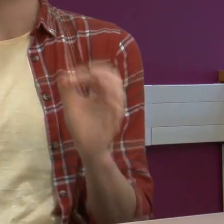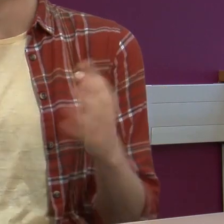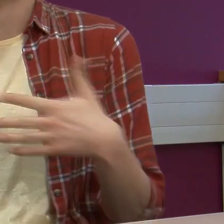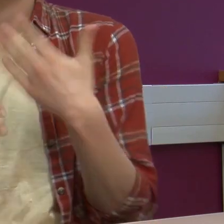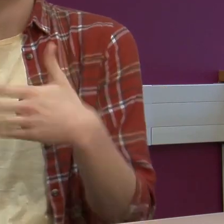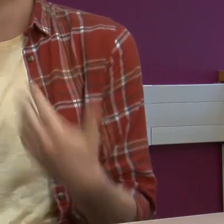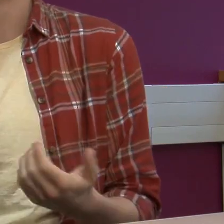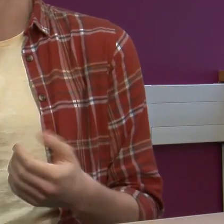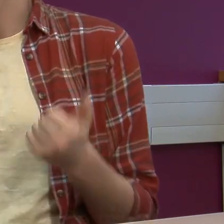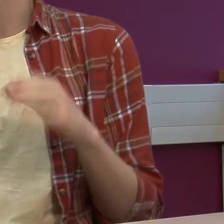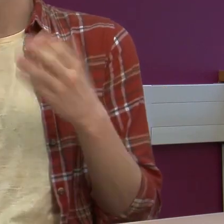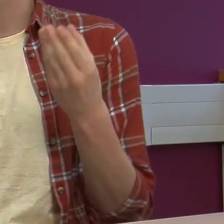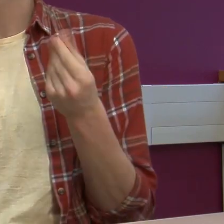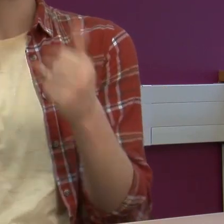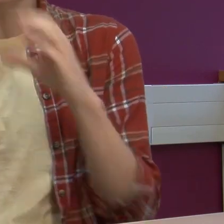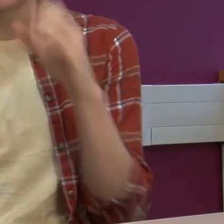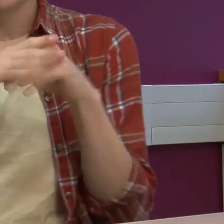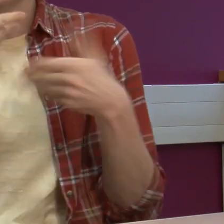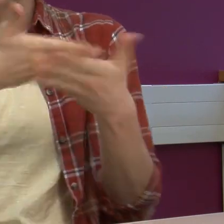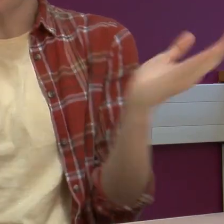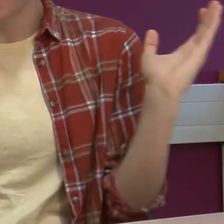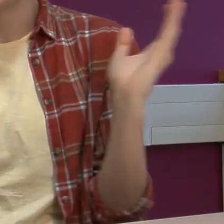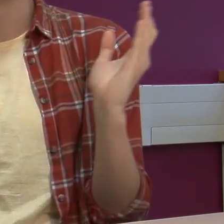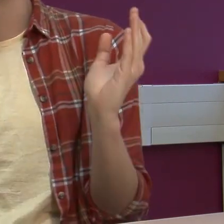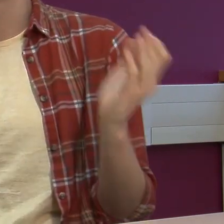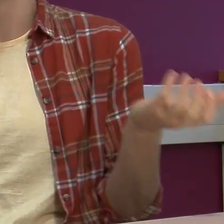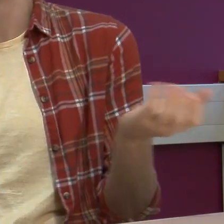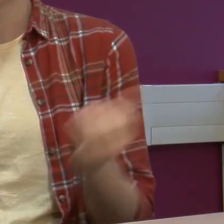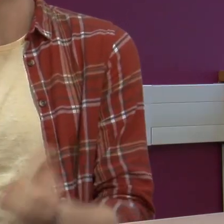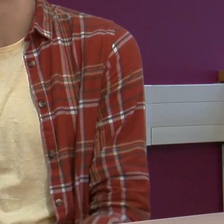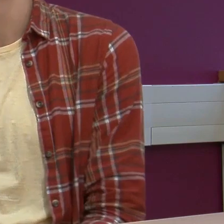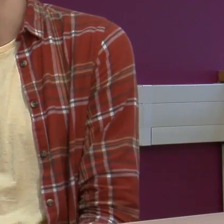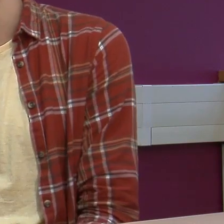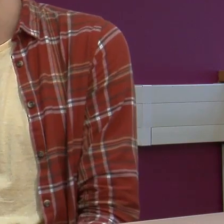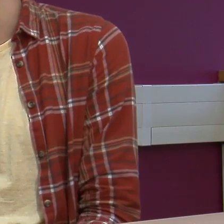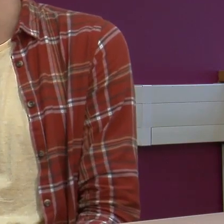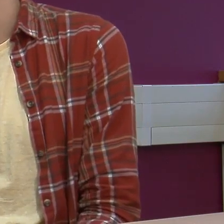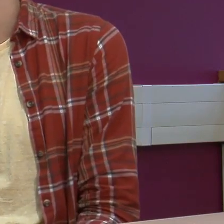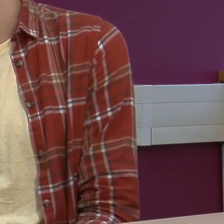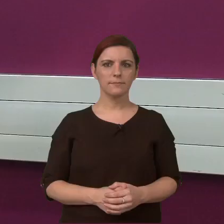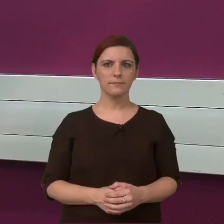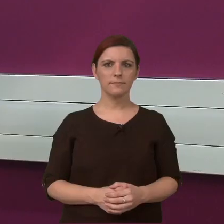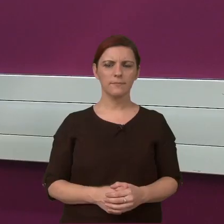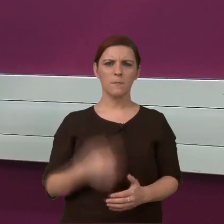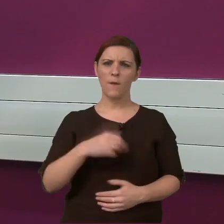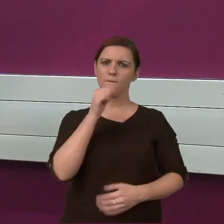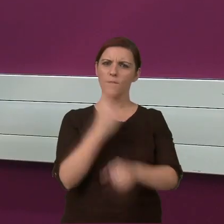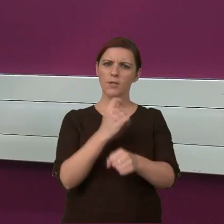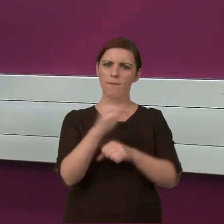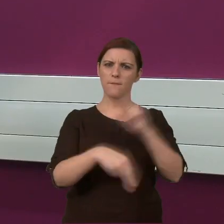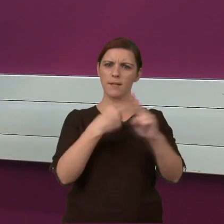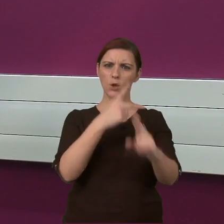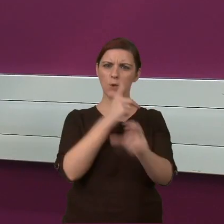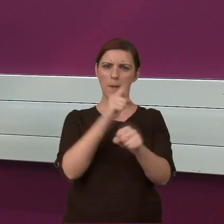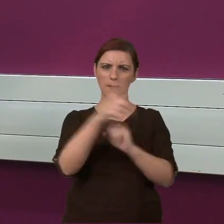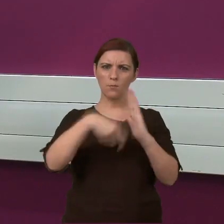well. So I think it's a really, really good idea. I think it will help create more smoother communication for everyone as well. When I first found